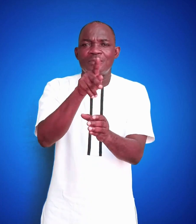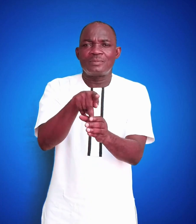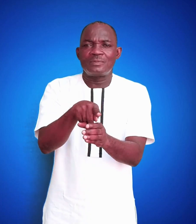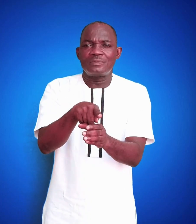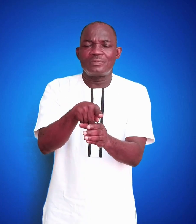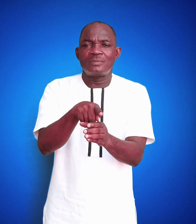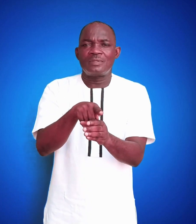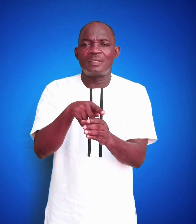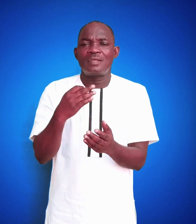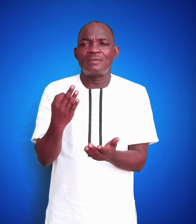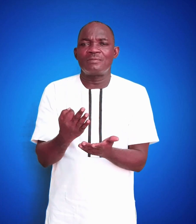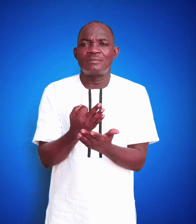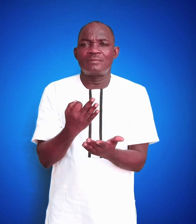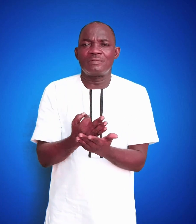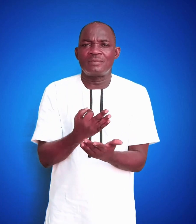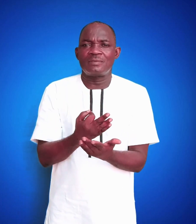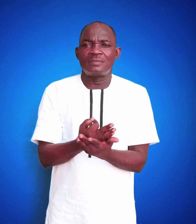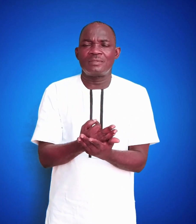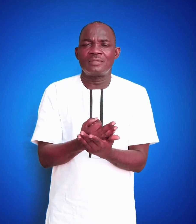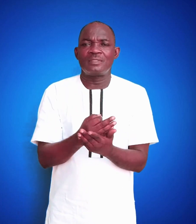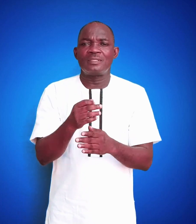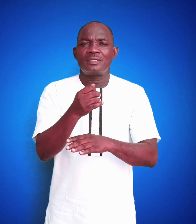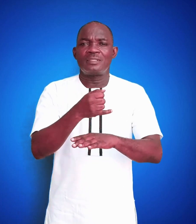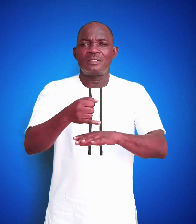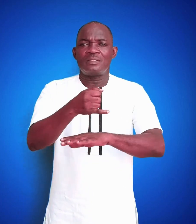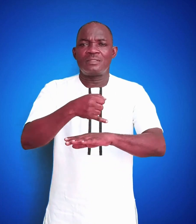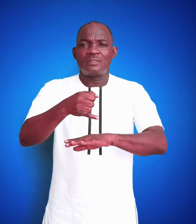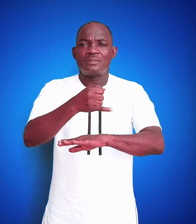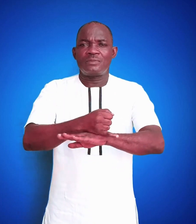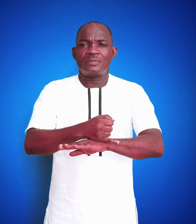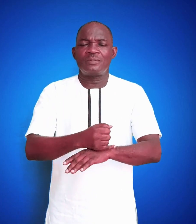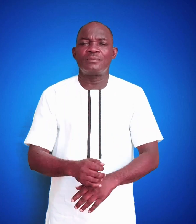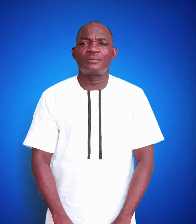Participating Financial Institutions.